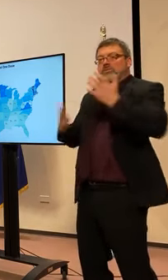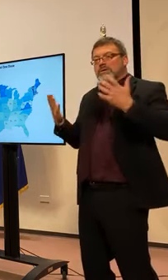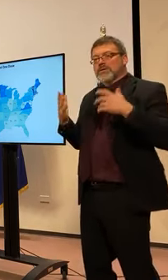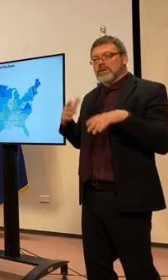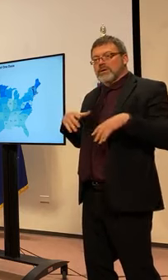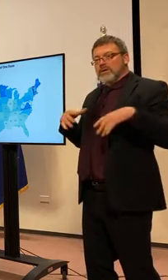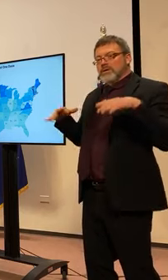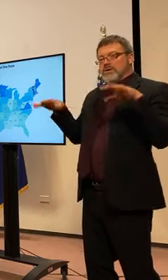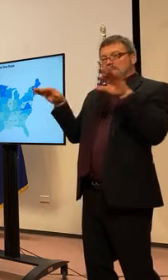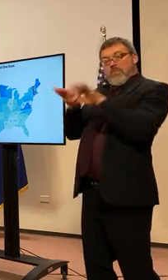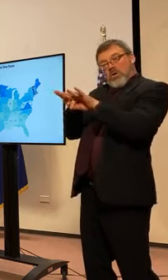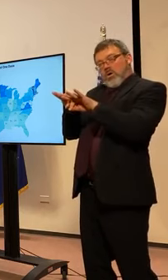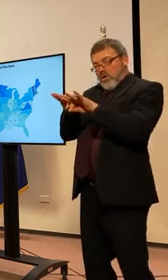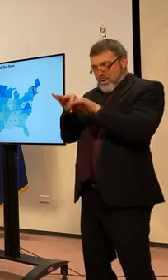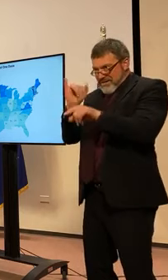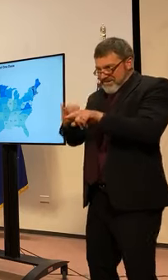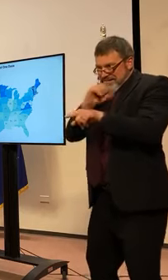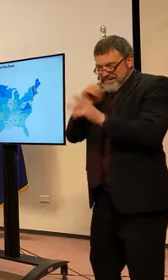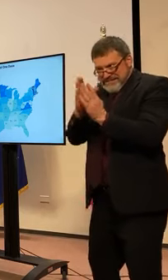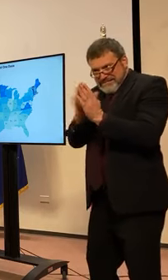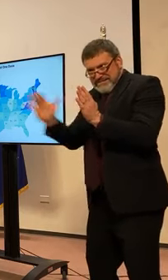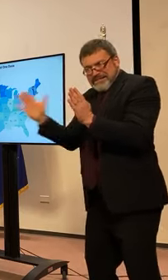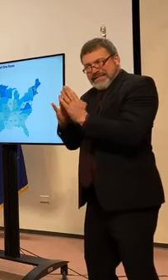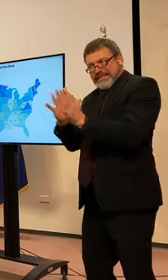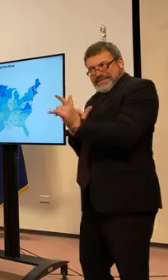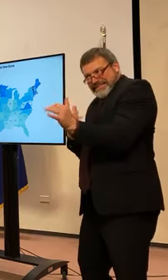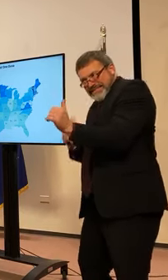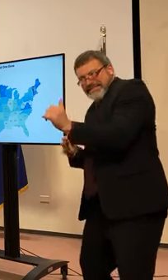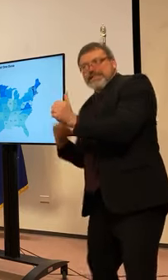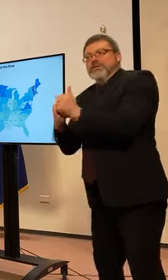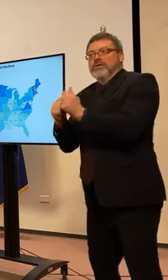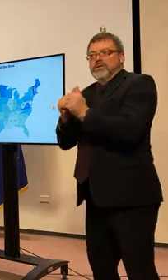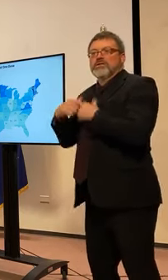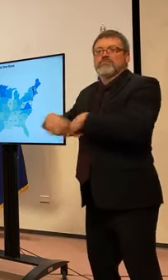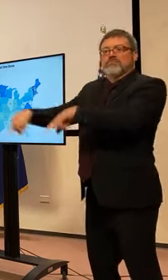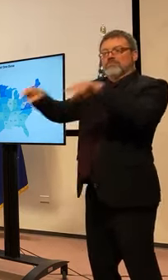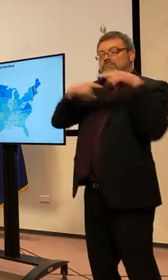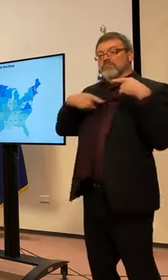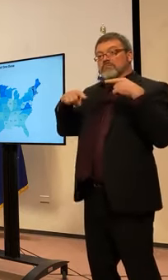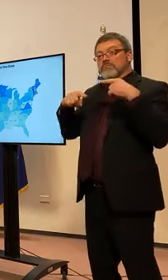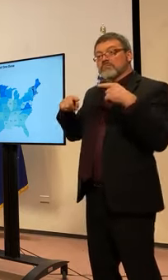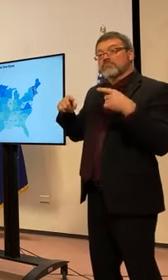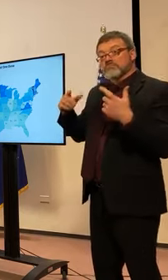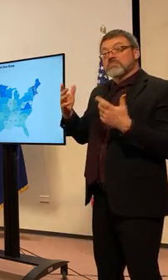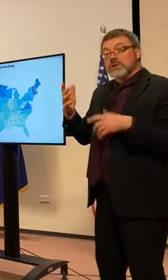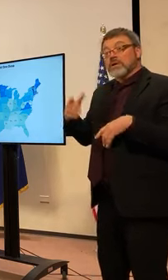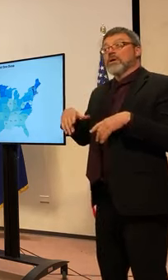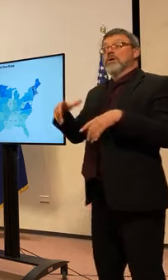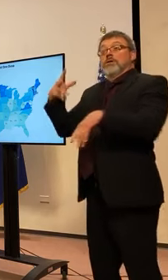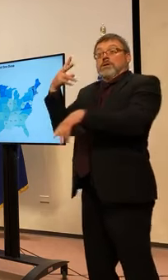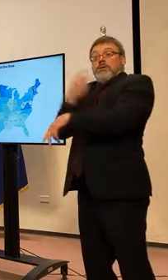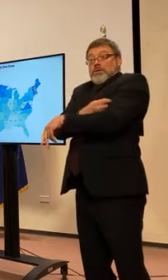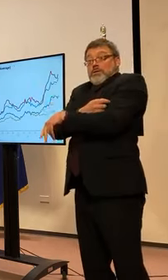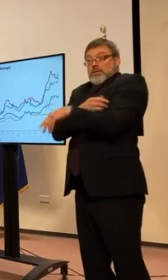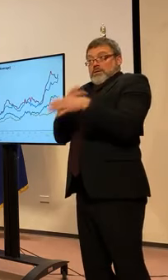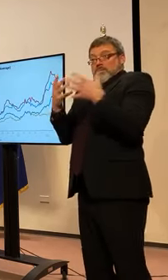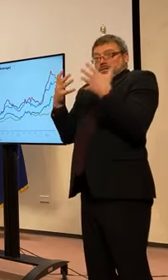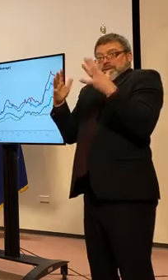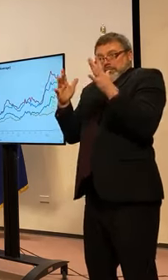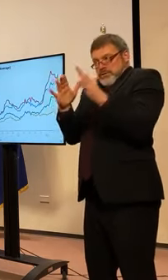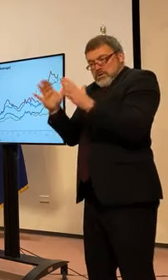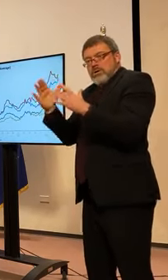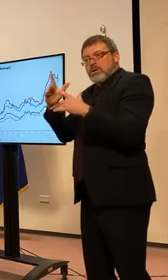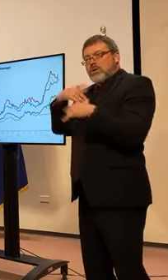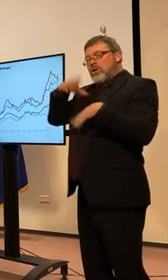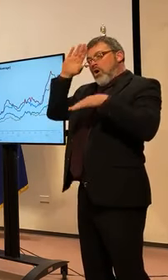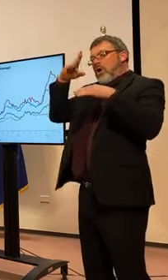seeing the highest case rates still. And hopefully, once they are fully vaccinated, that will have a favorable impact on our cases. Another